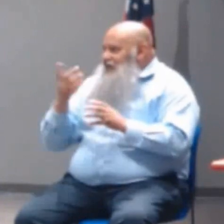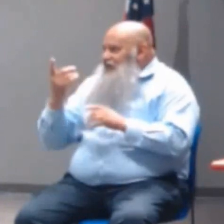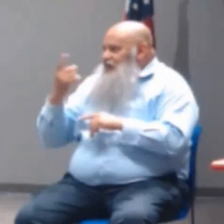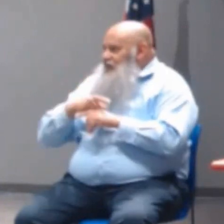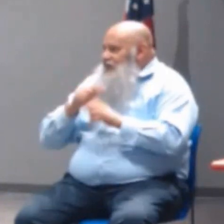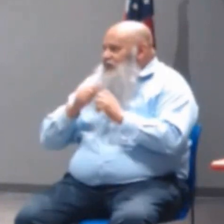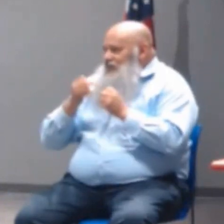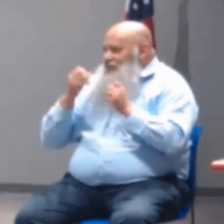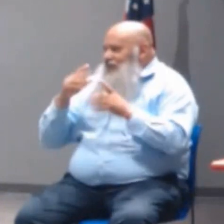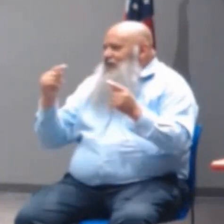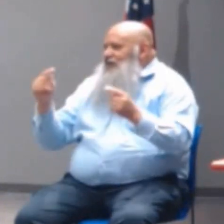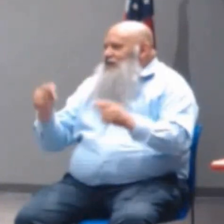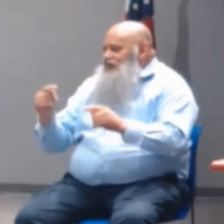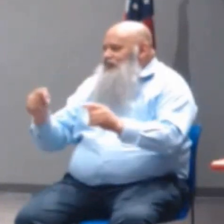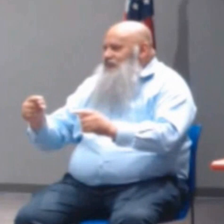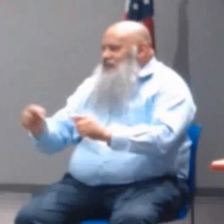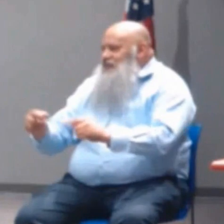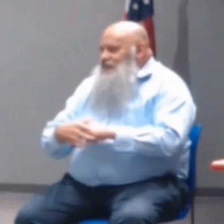injuries.